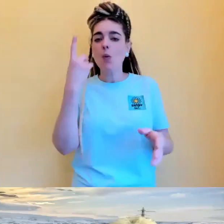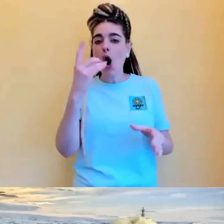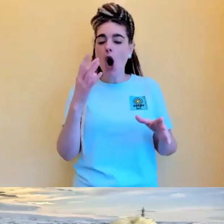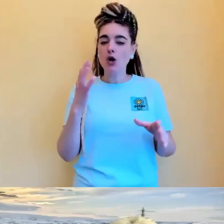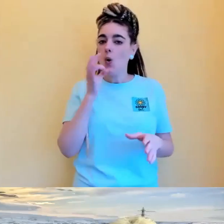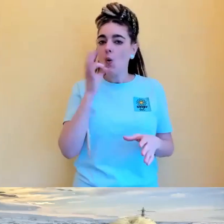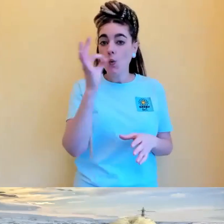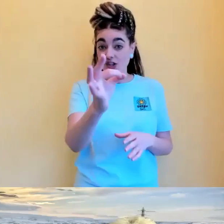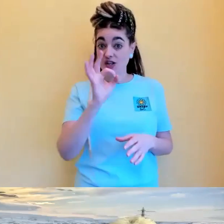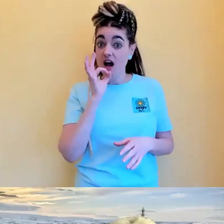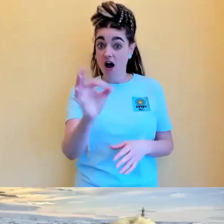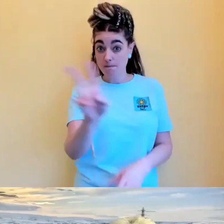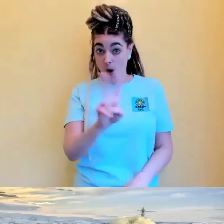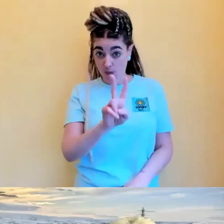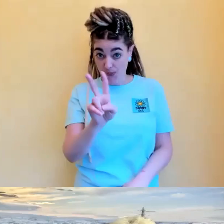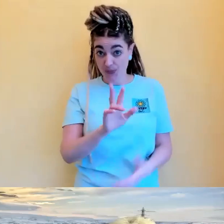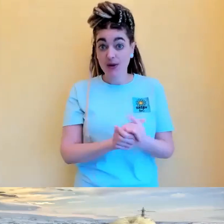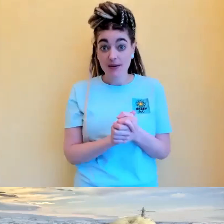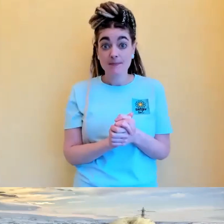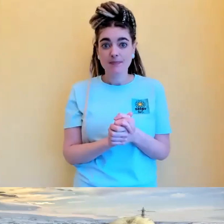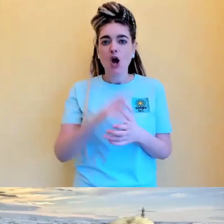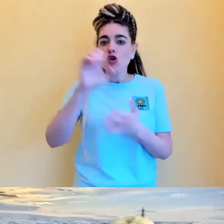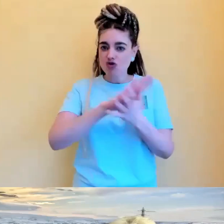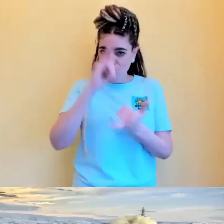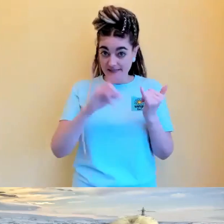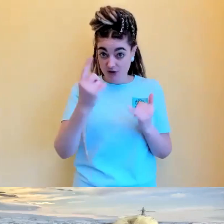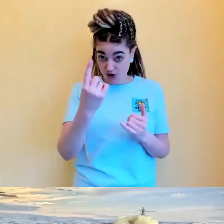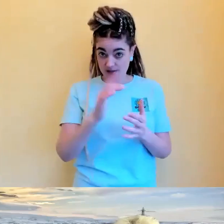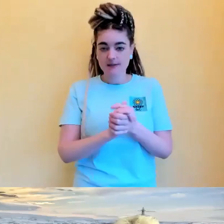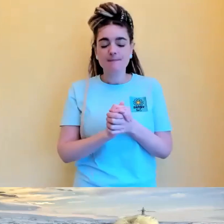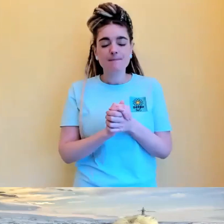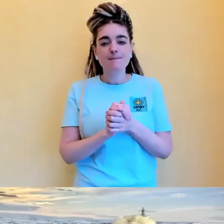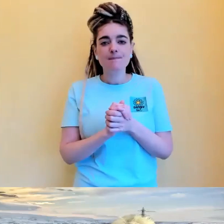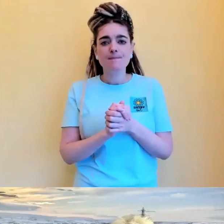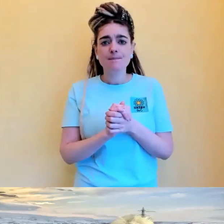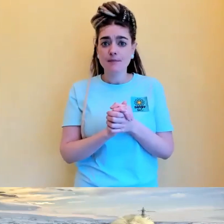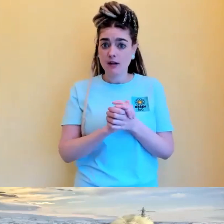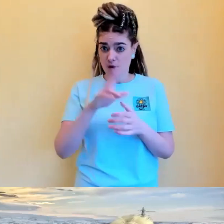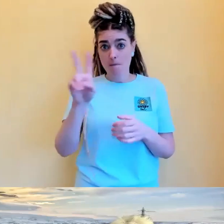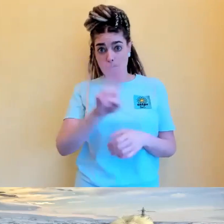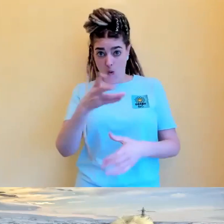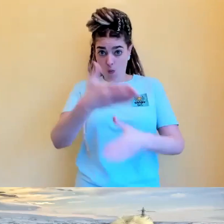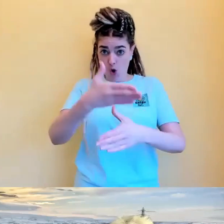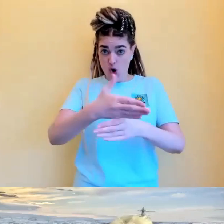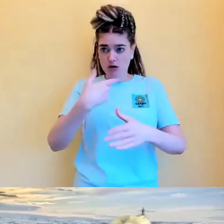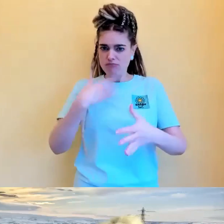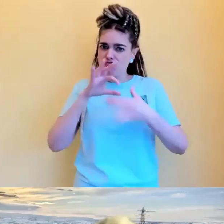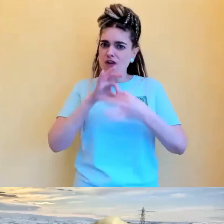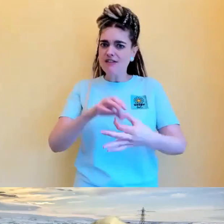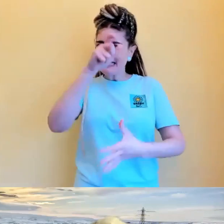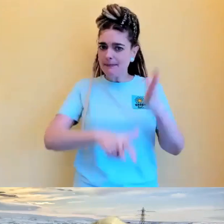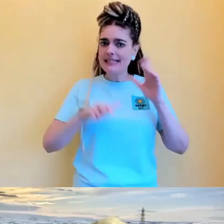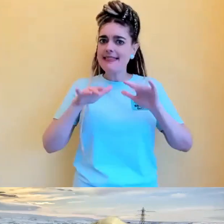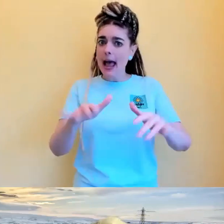think I'll stay with Christopher first and then go back to Ailís, is this work, both of your work references disability in some way. Does